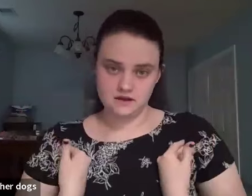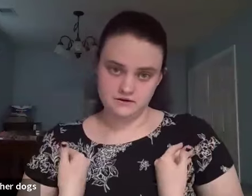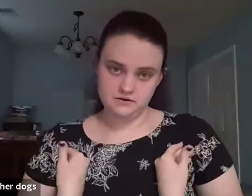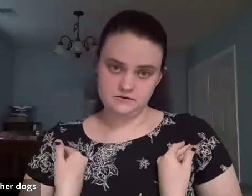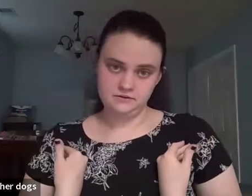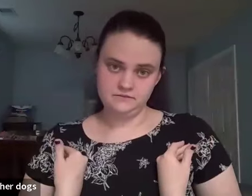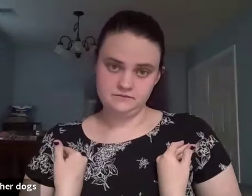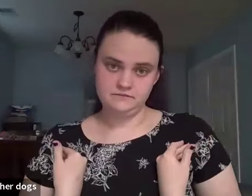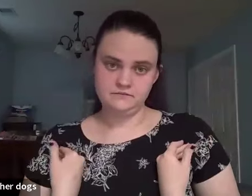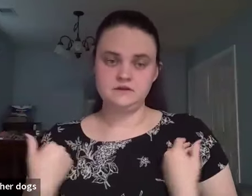tired,